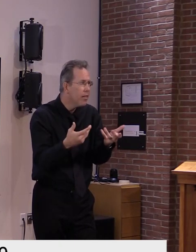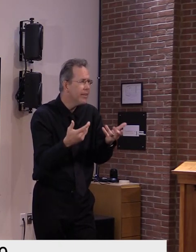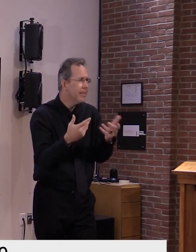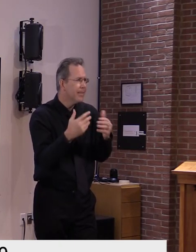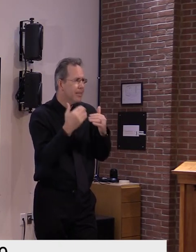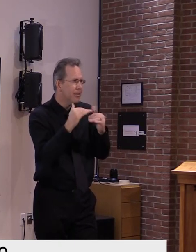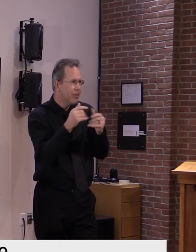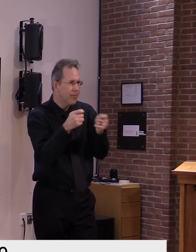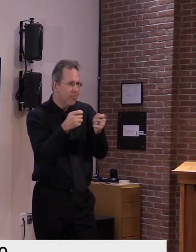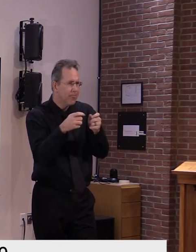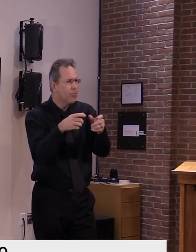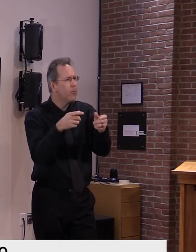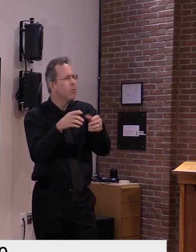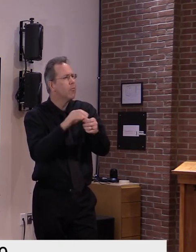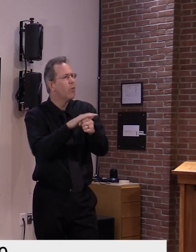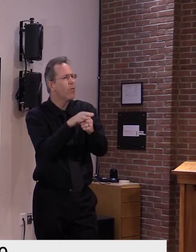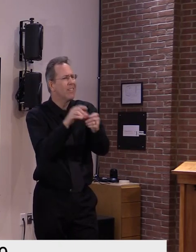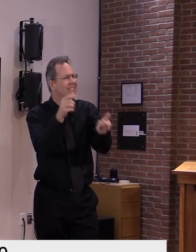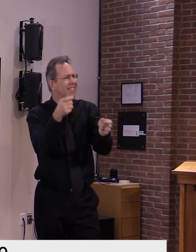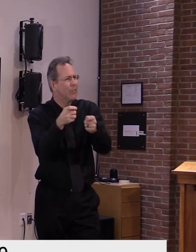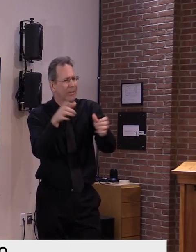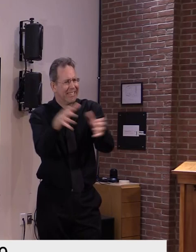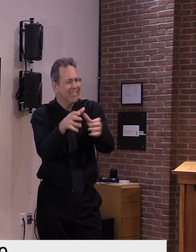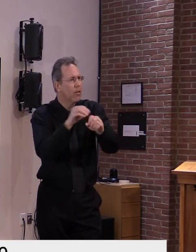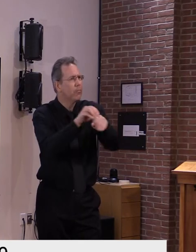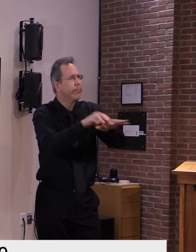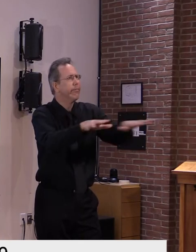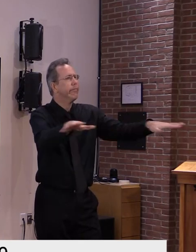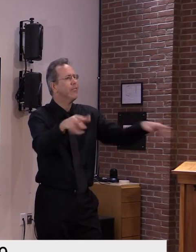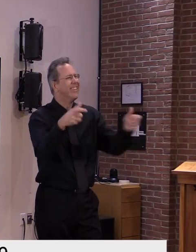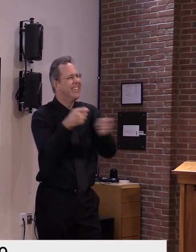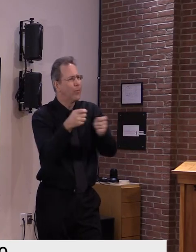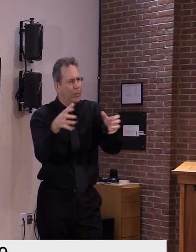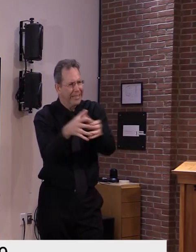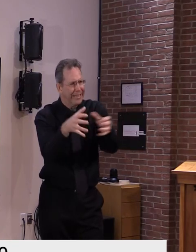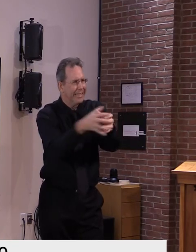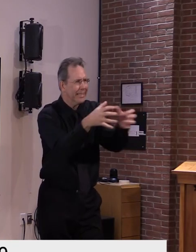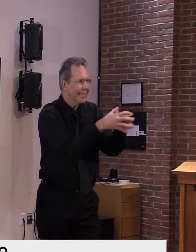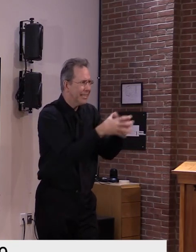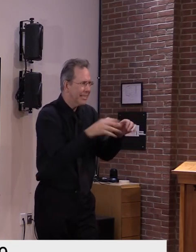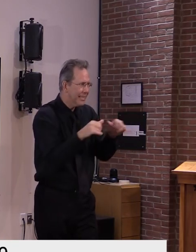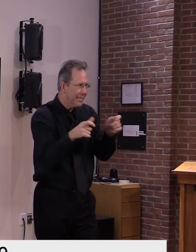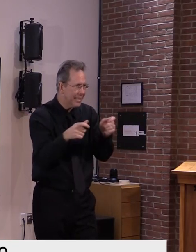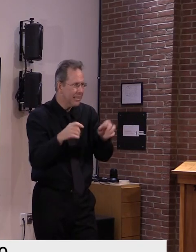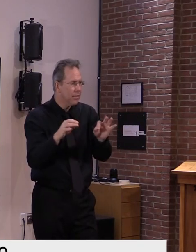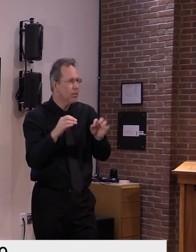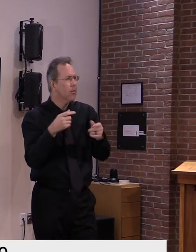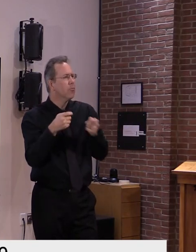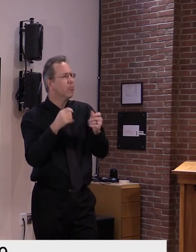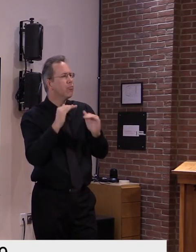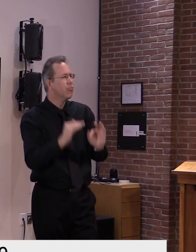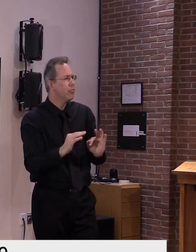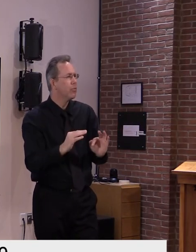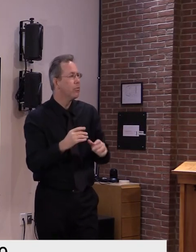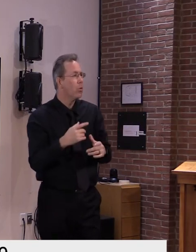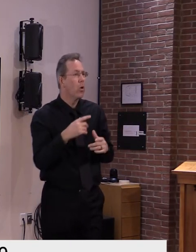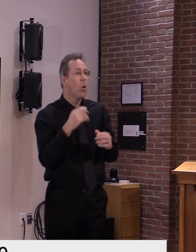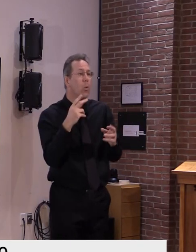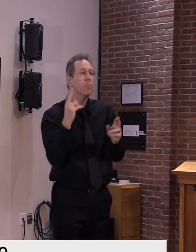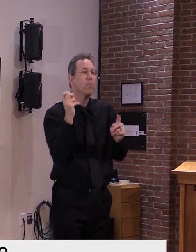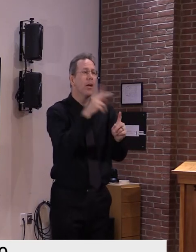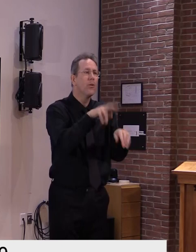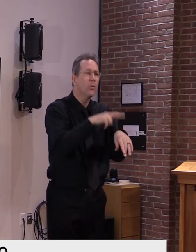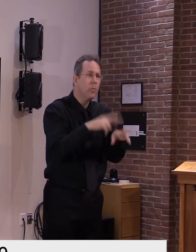our communities to levels like we saw months and months ago, we will have a quicker response